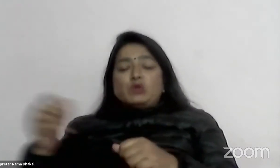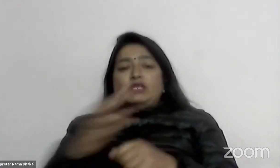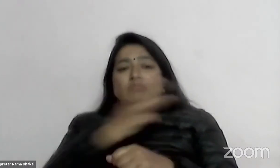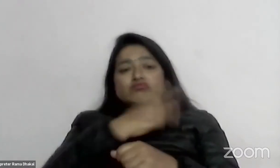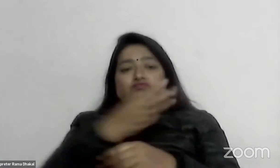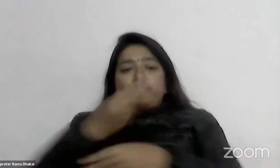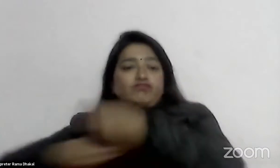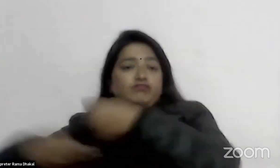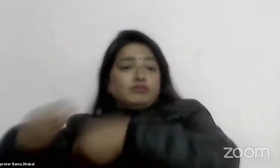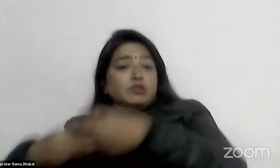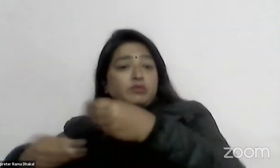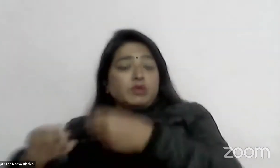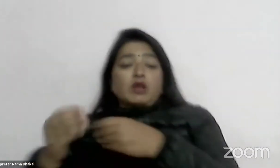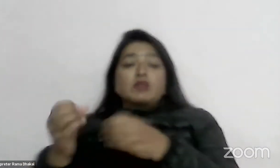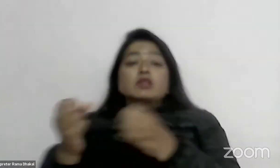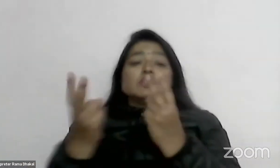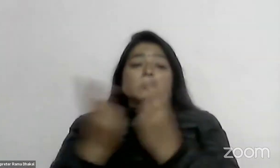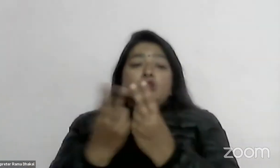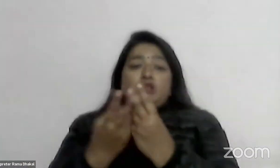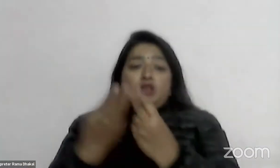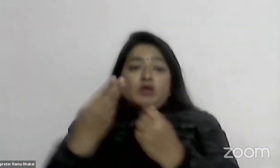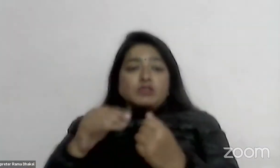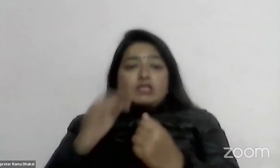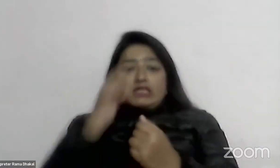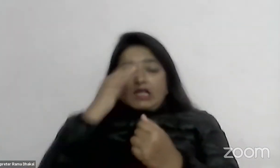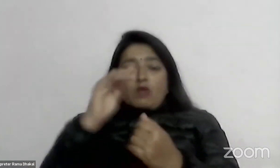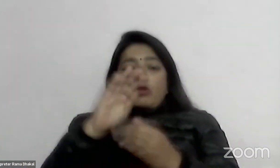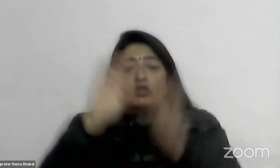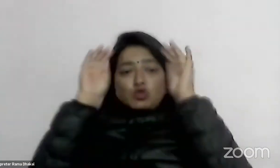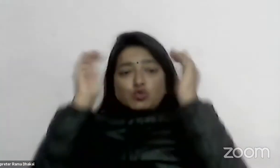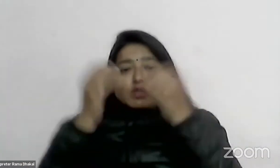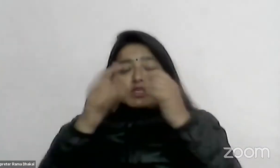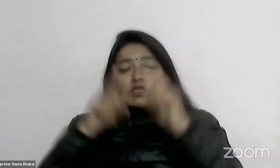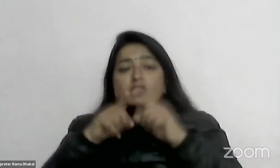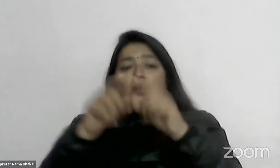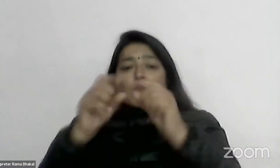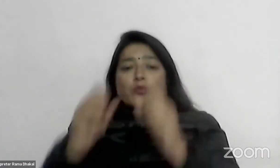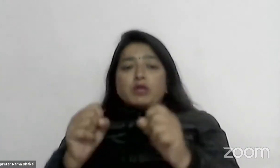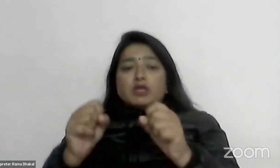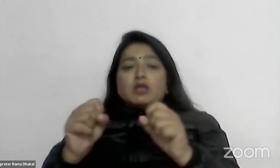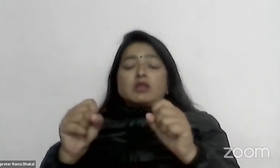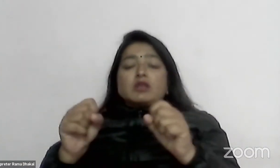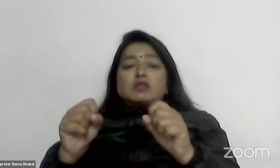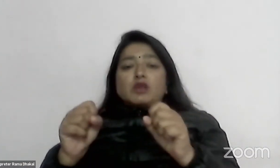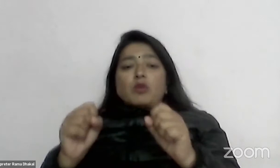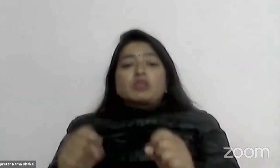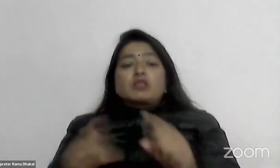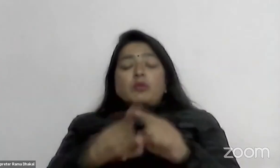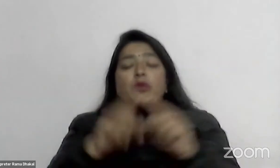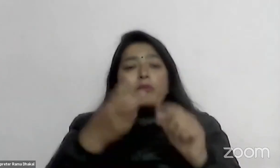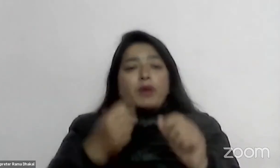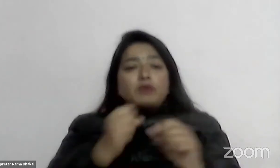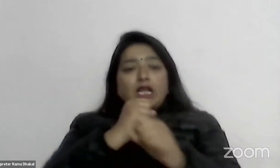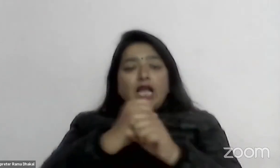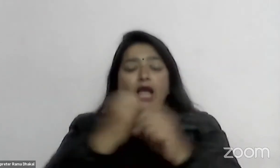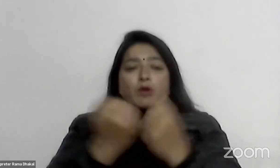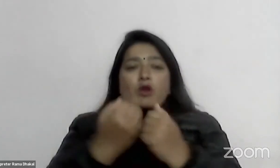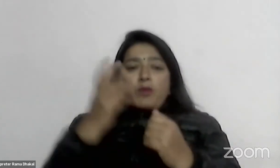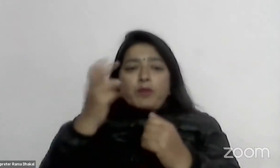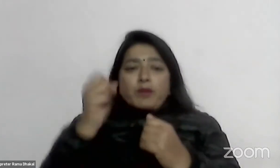these individuals don't have the right to work safely because you're effectively arguing for criminalizing the